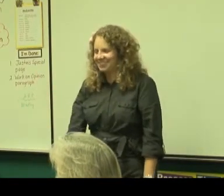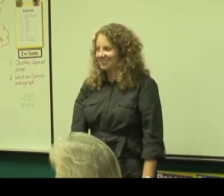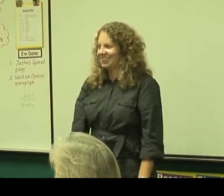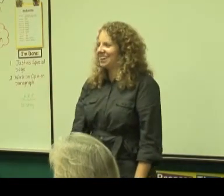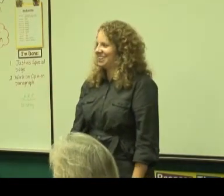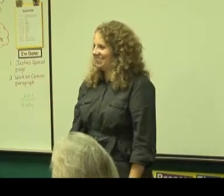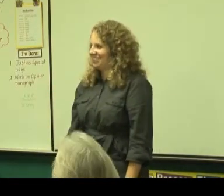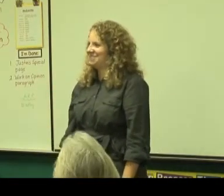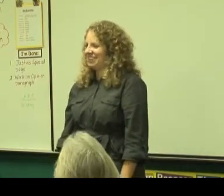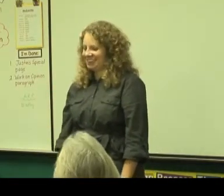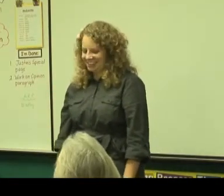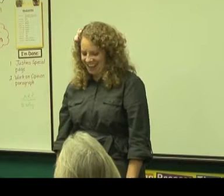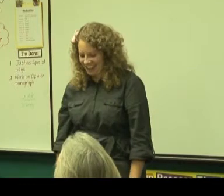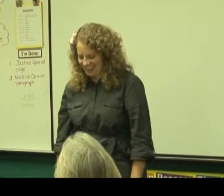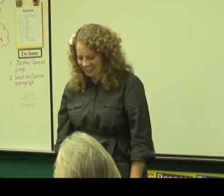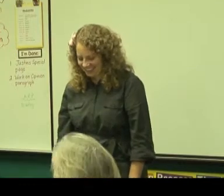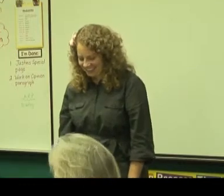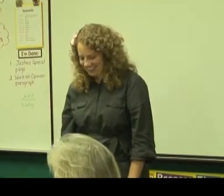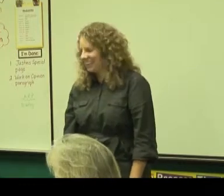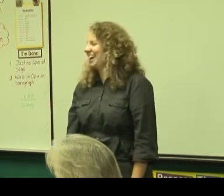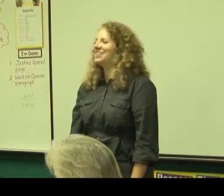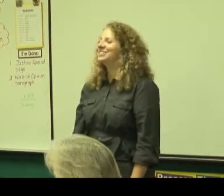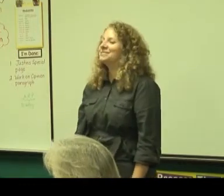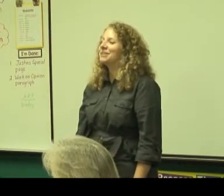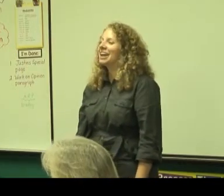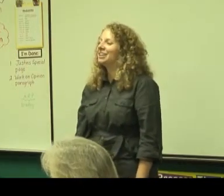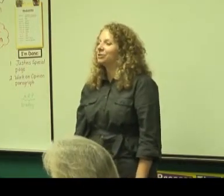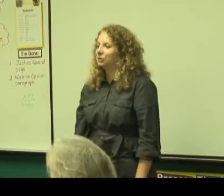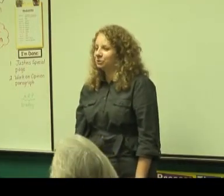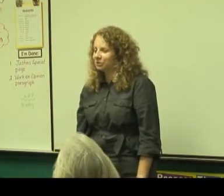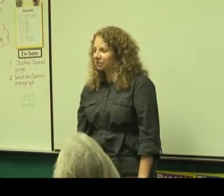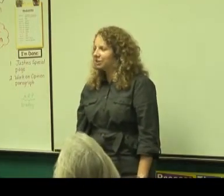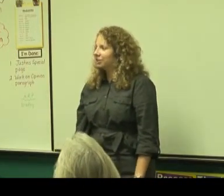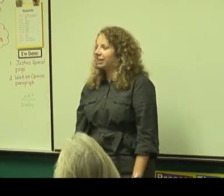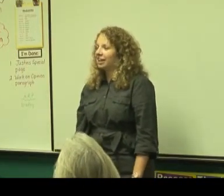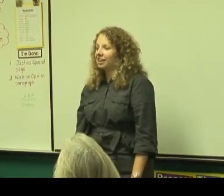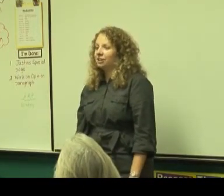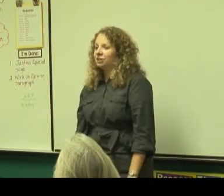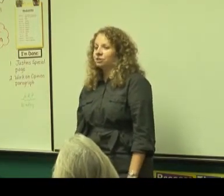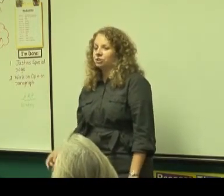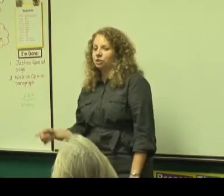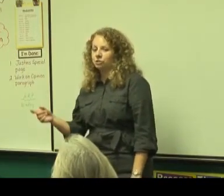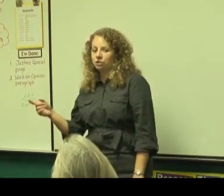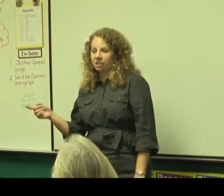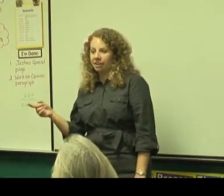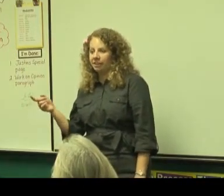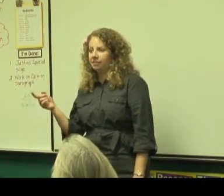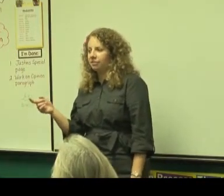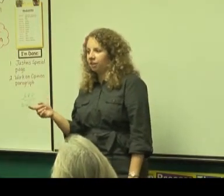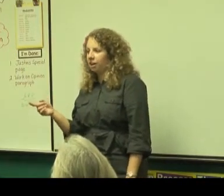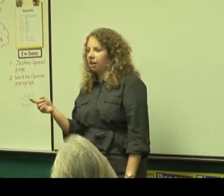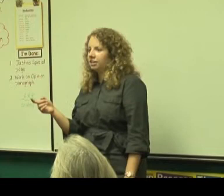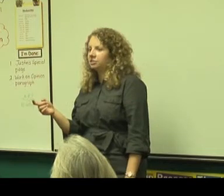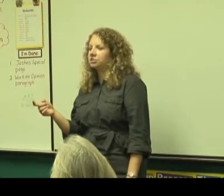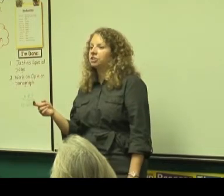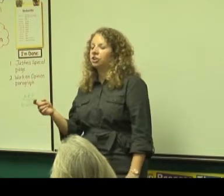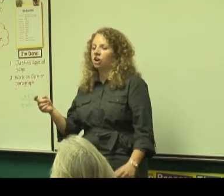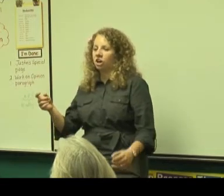We got a theme here tonight. Okay, so number 8, lose. Okay, so she lost car